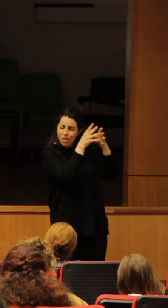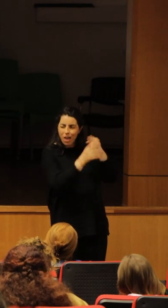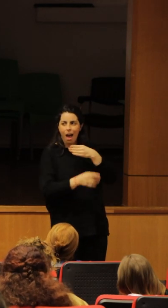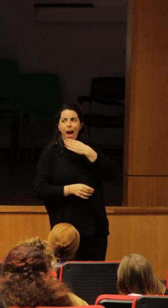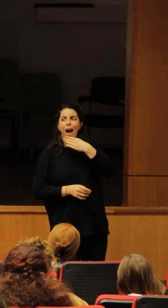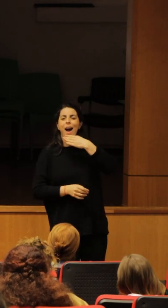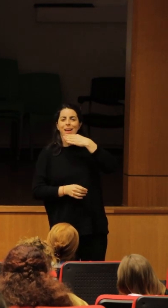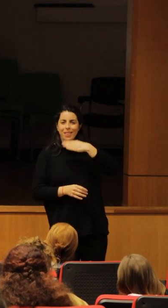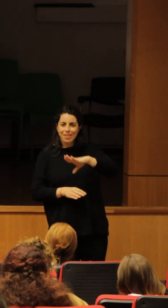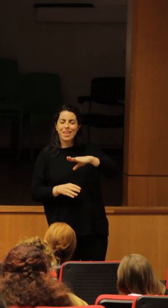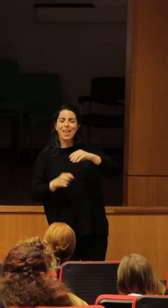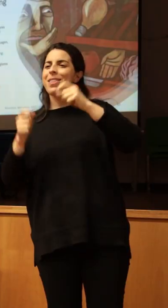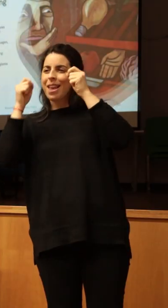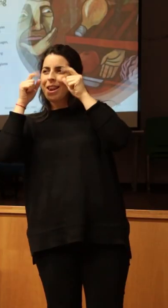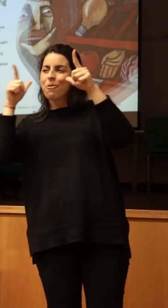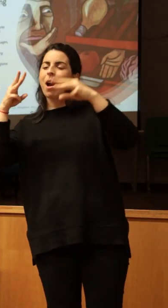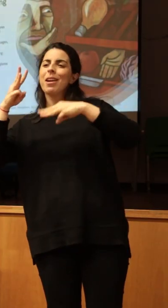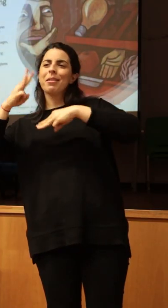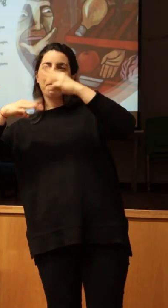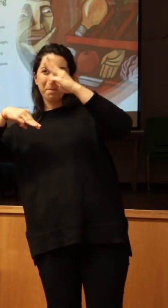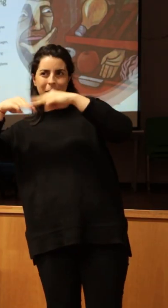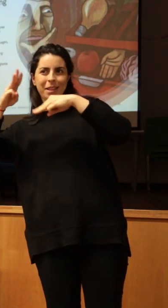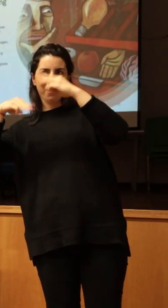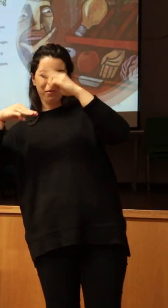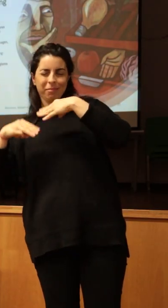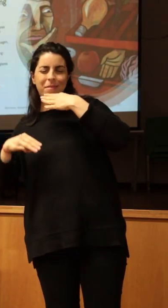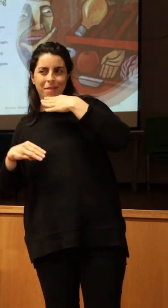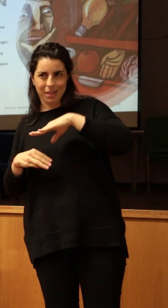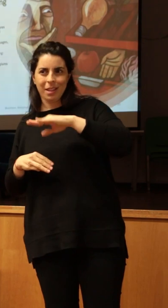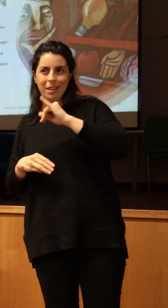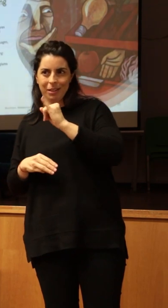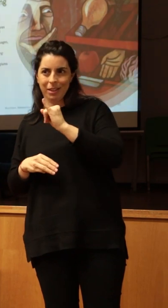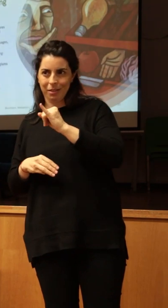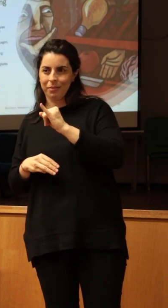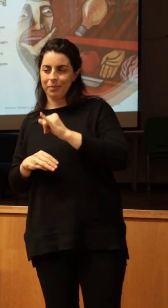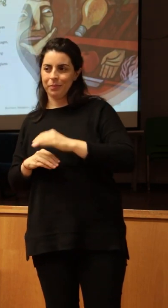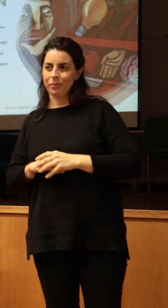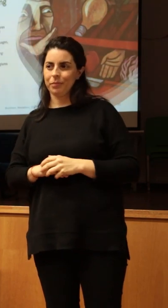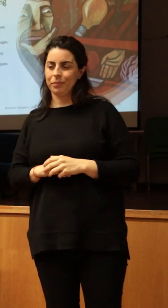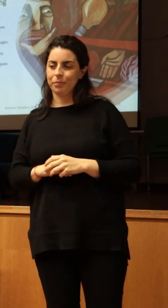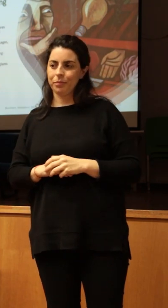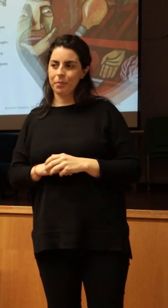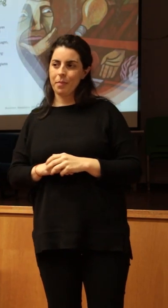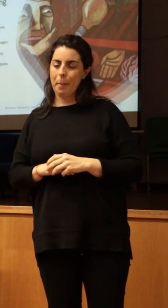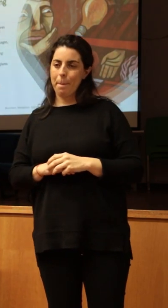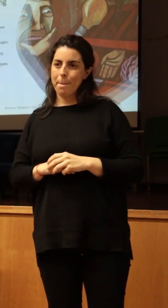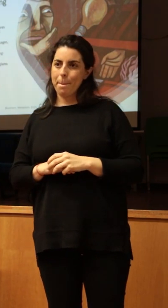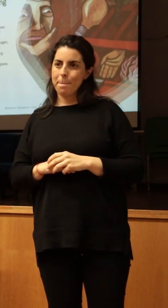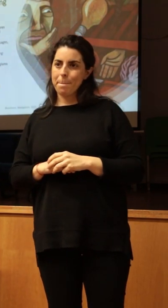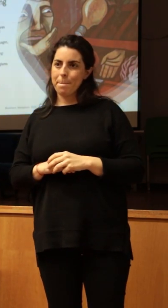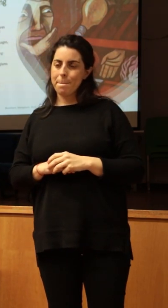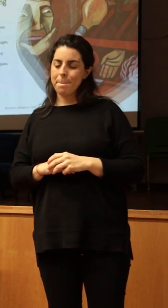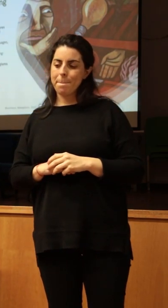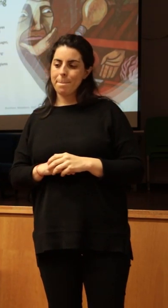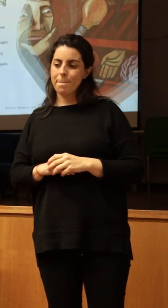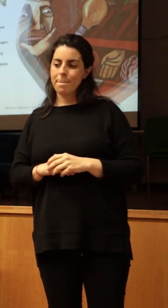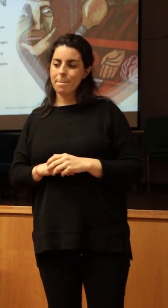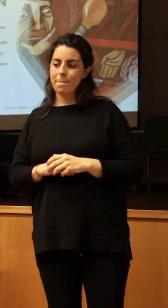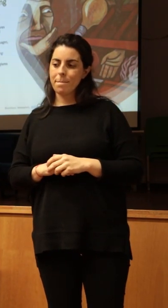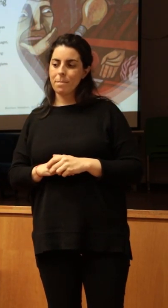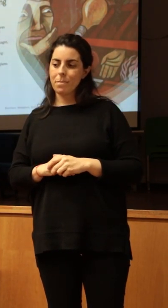lenguaje metafórico y cómo aplicarlo. Because if the mother in the therapy is mother of a child is